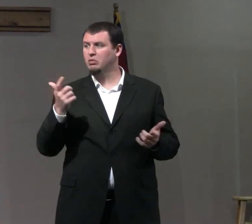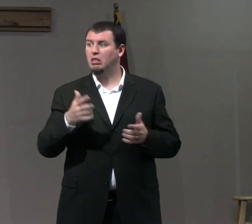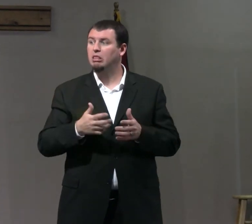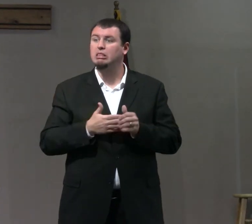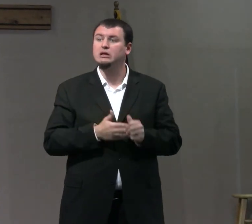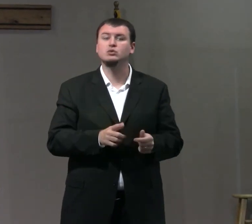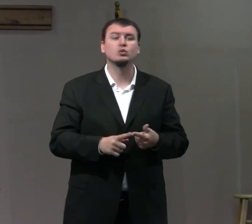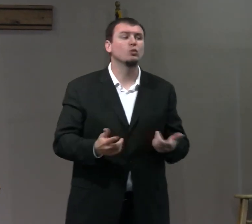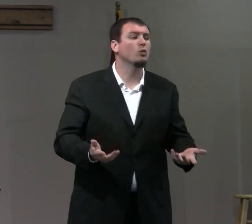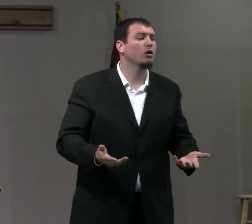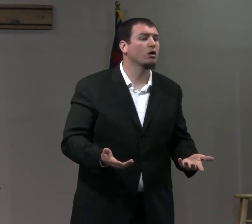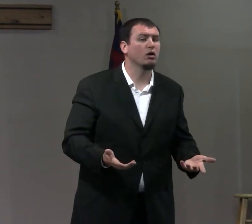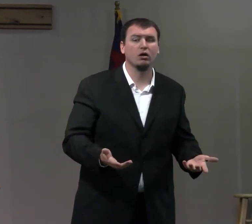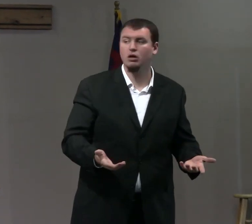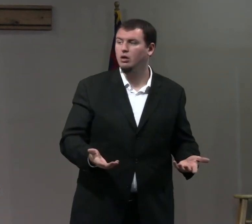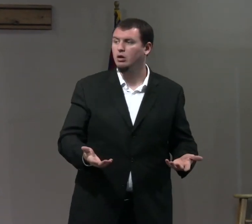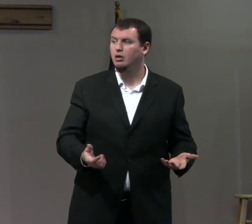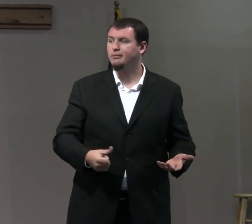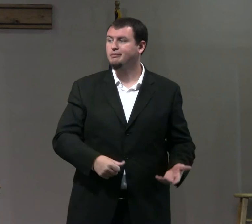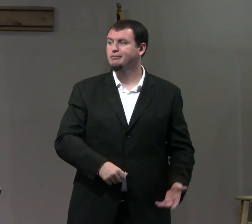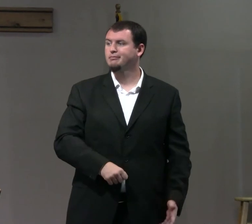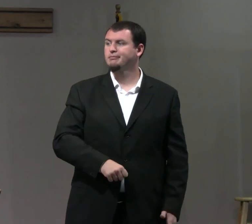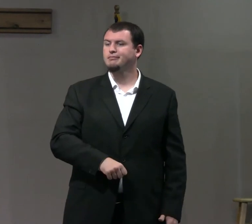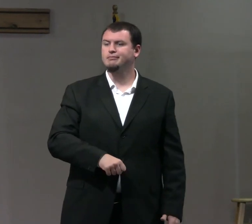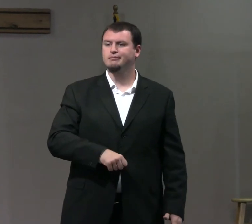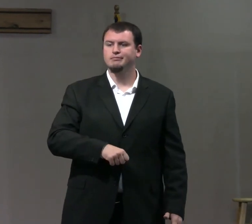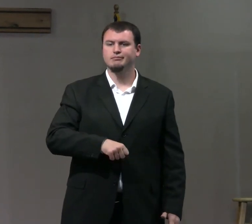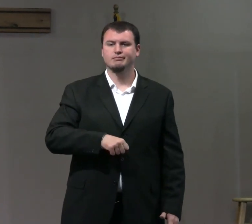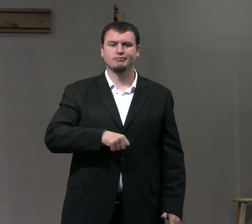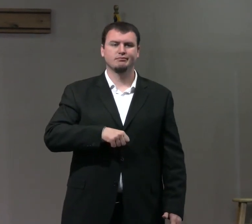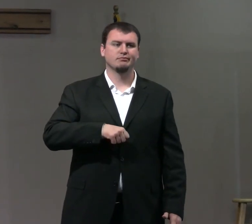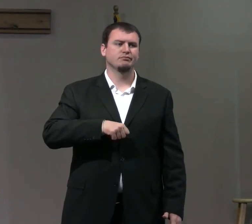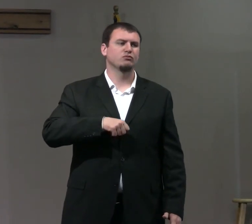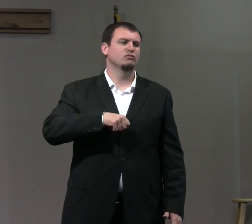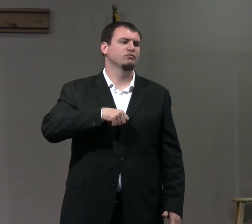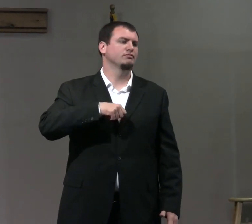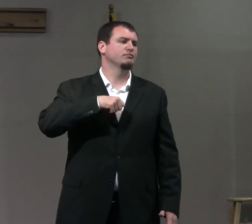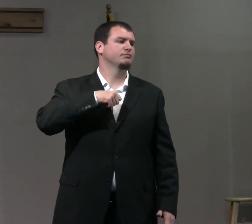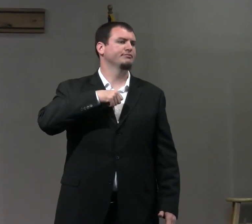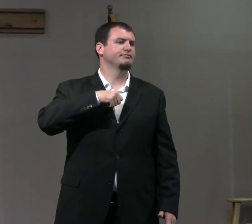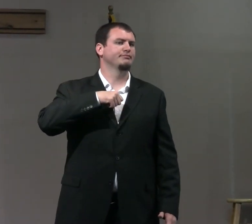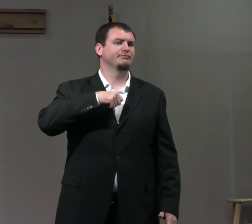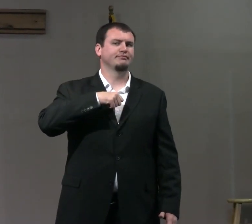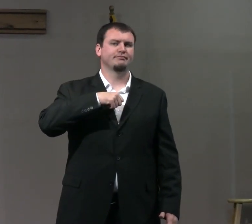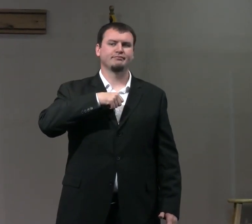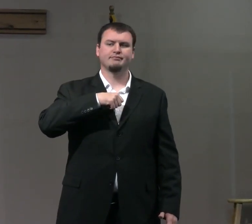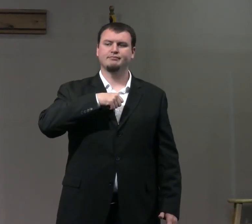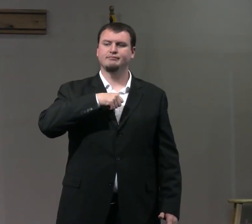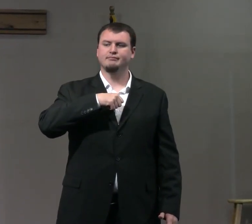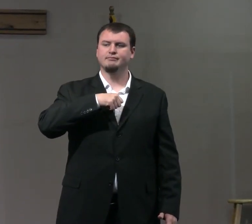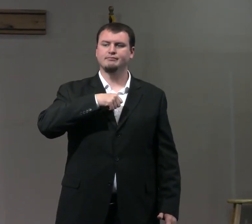You're like, oh yeah, I know what I'm doing. What is that? Pride.